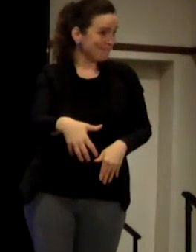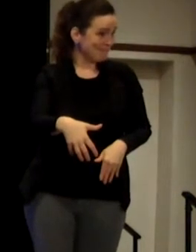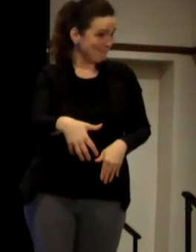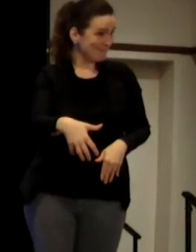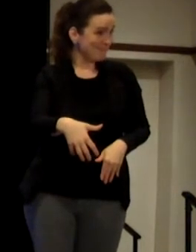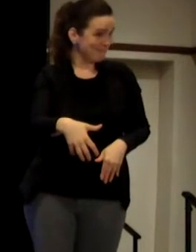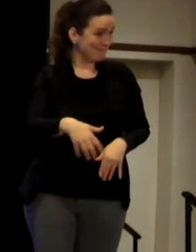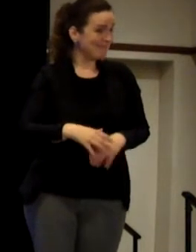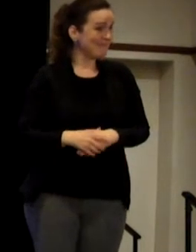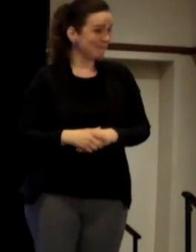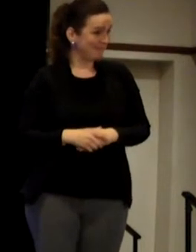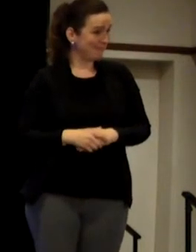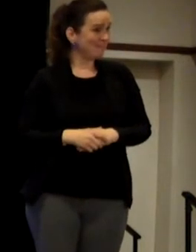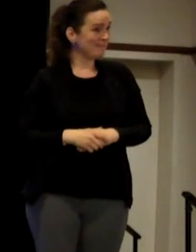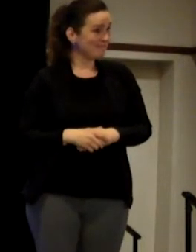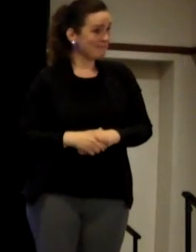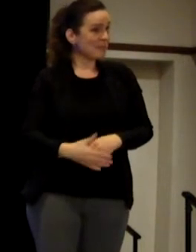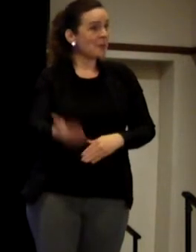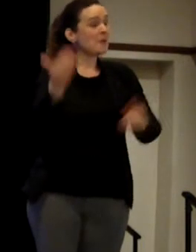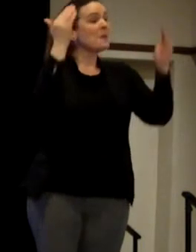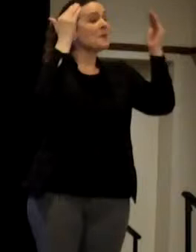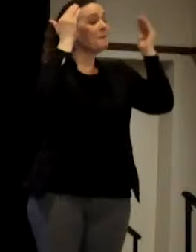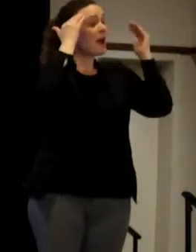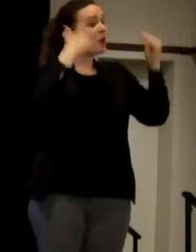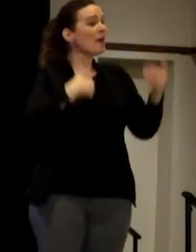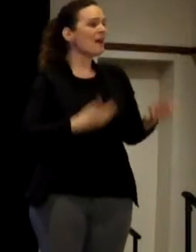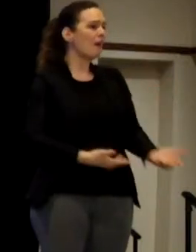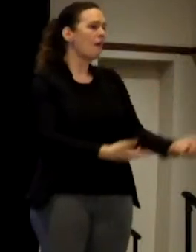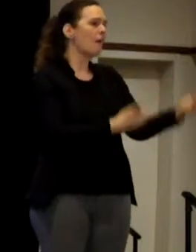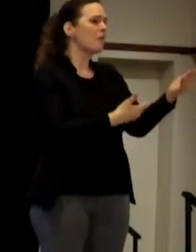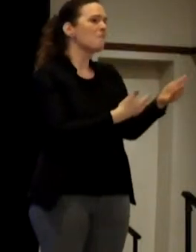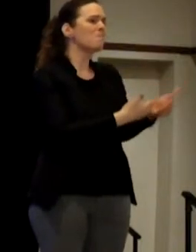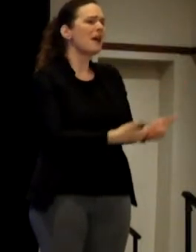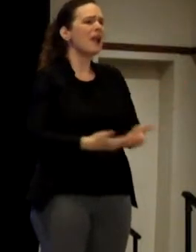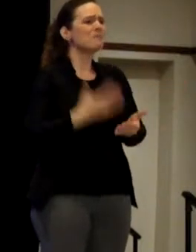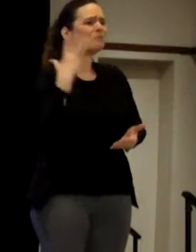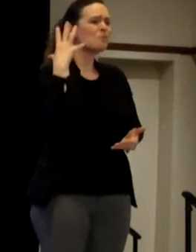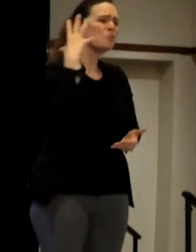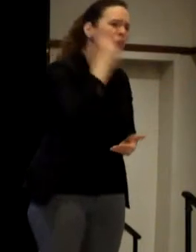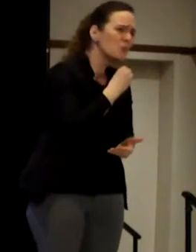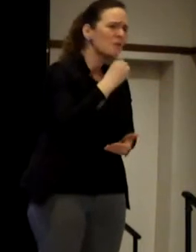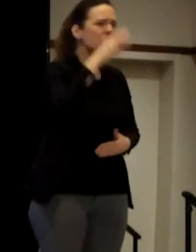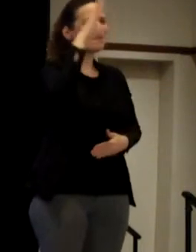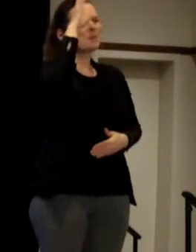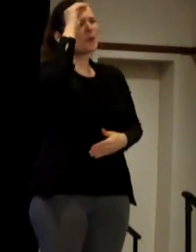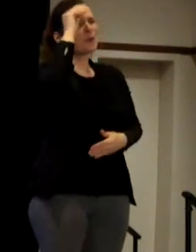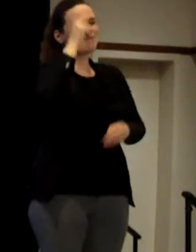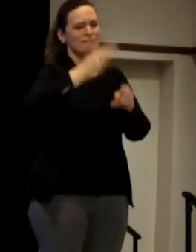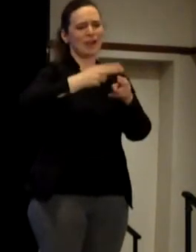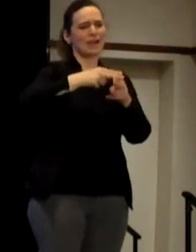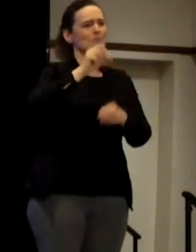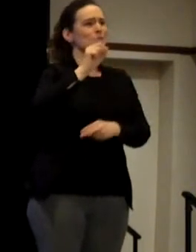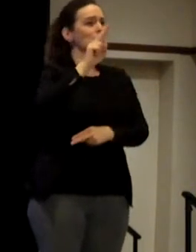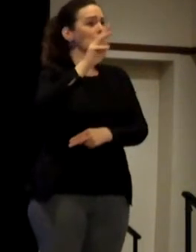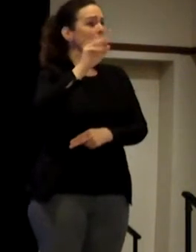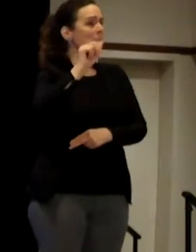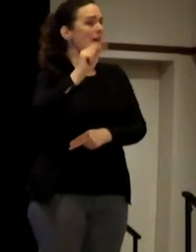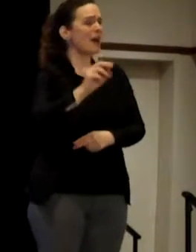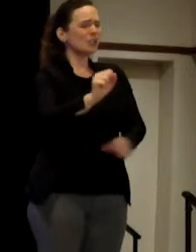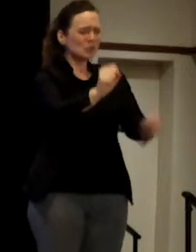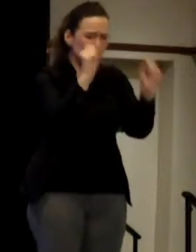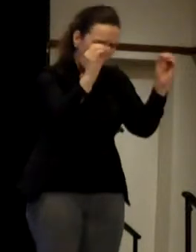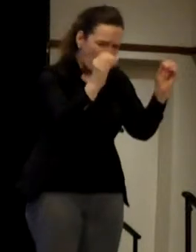pregnant. And Manu had a beautiful baby, Suman. And this baby is so cute. If Manu